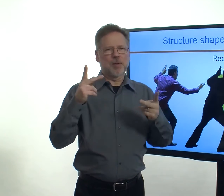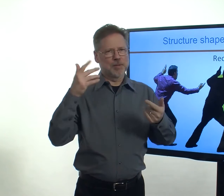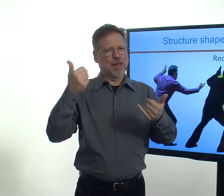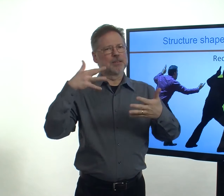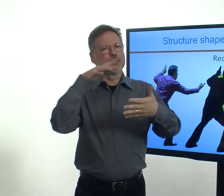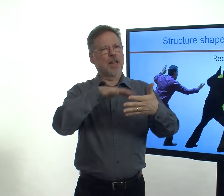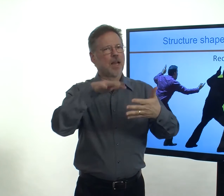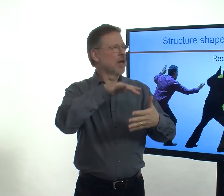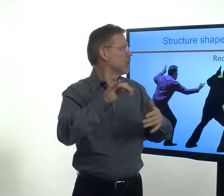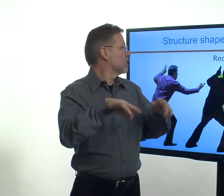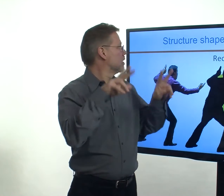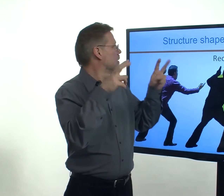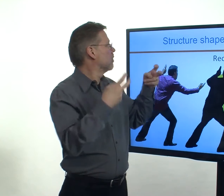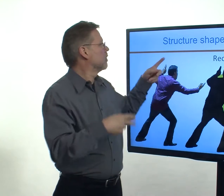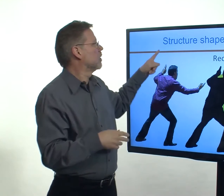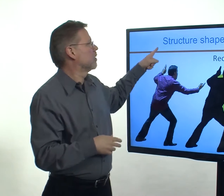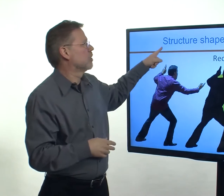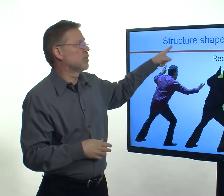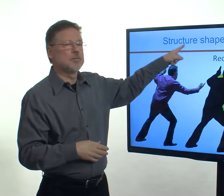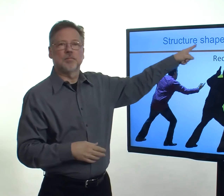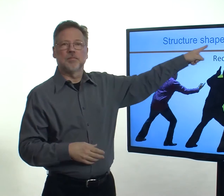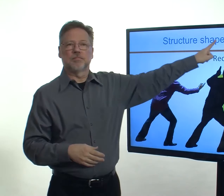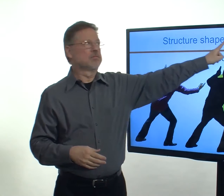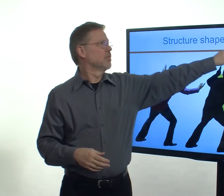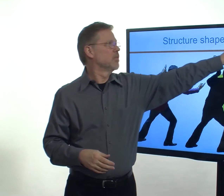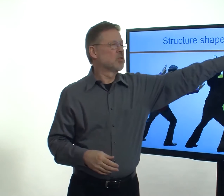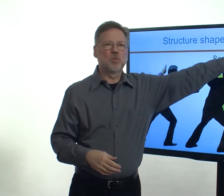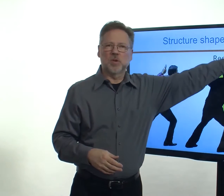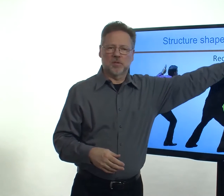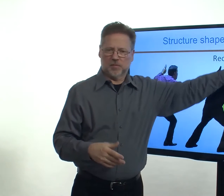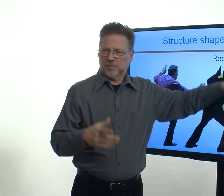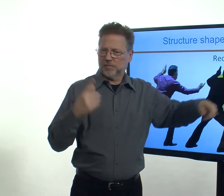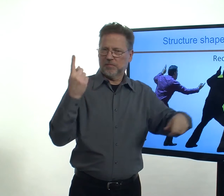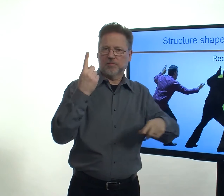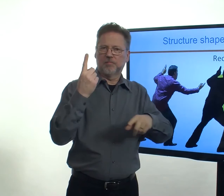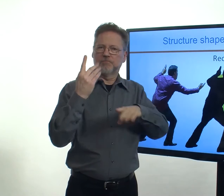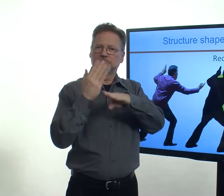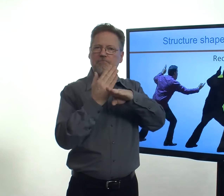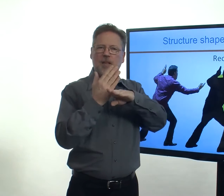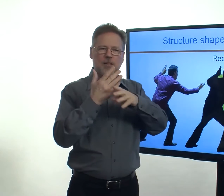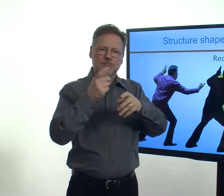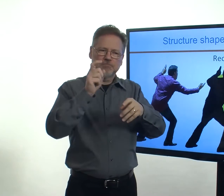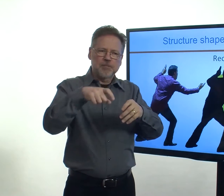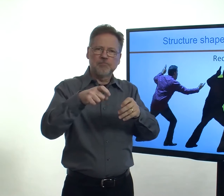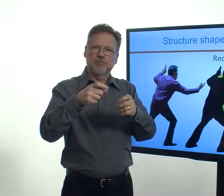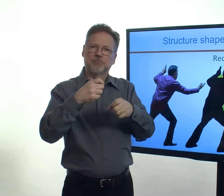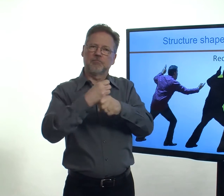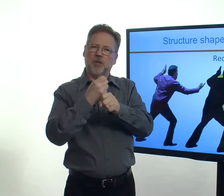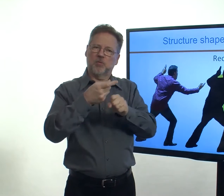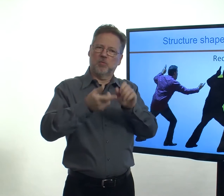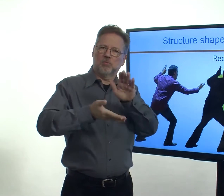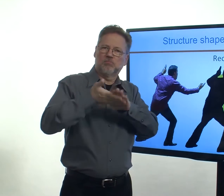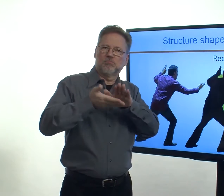Some studies say the structure is shaped by constraints in order to make the language more efficient.